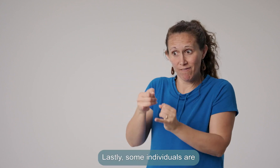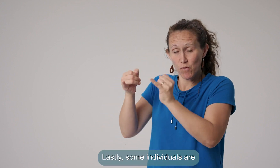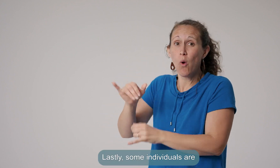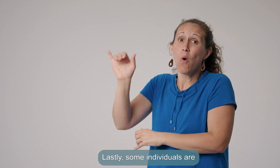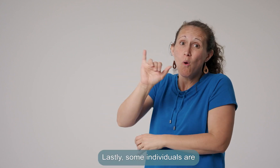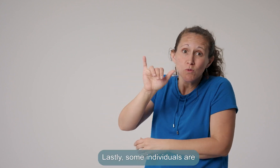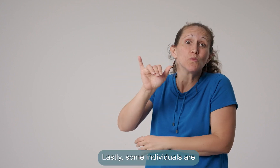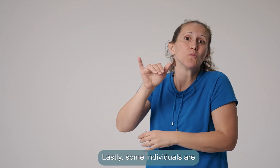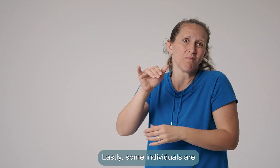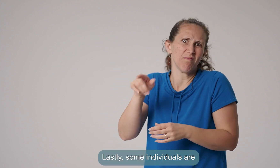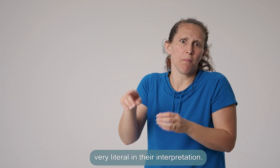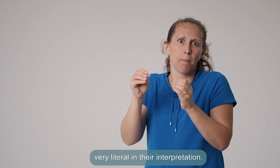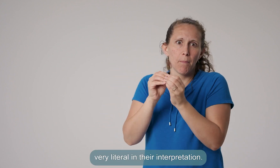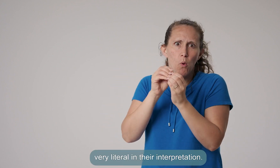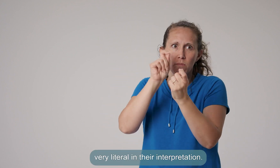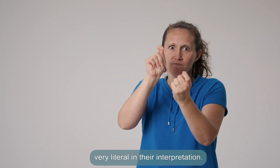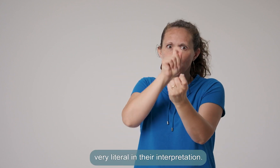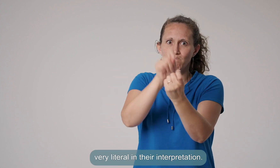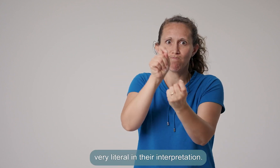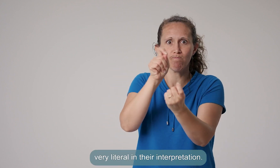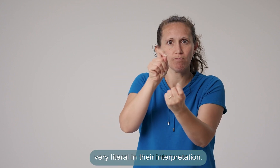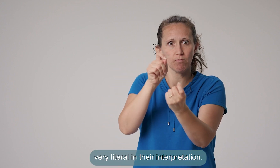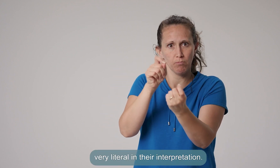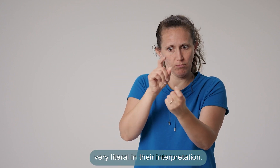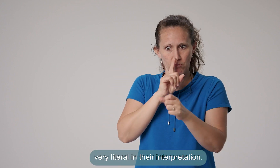Lastly, some individuals are very literal in their interpretation.